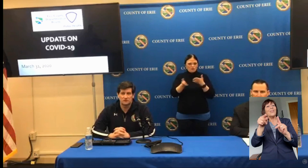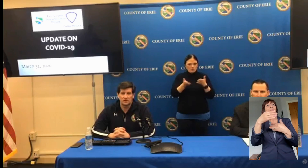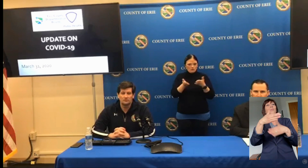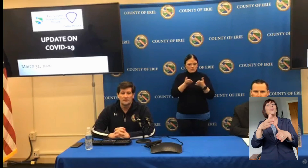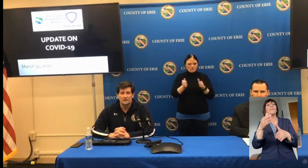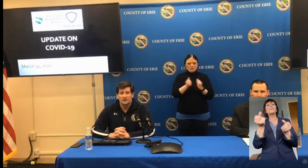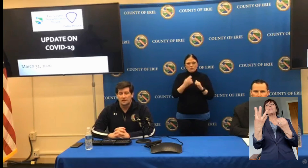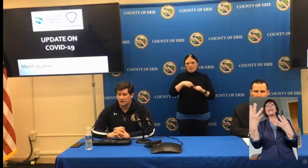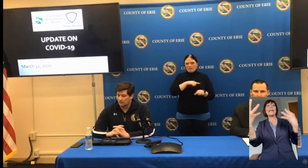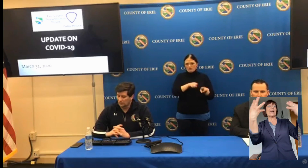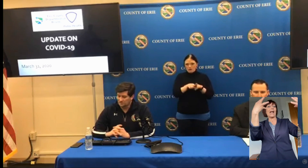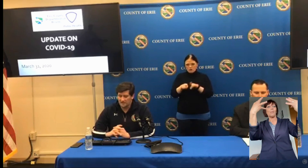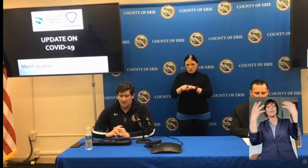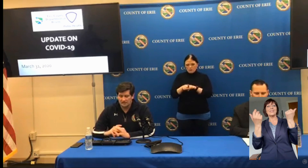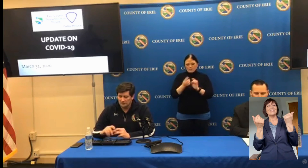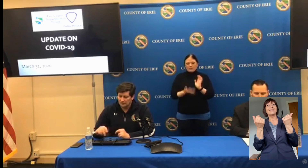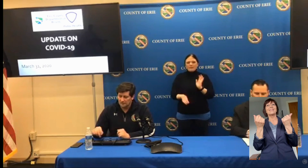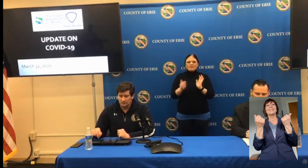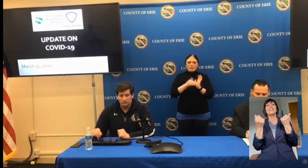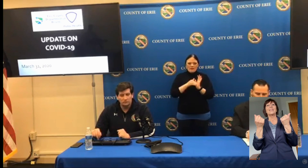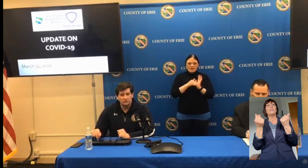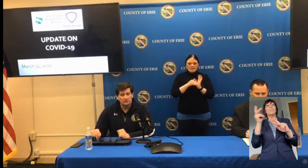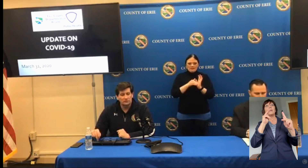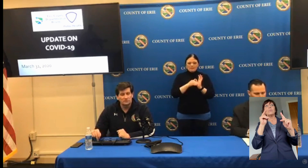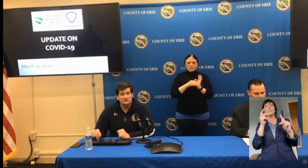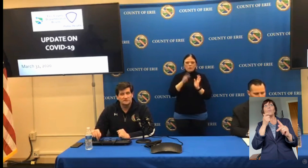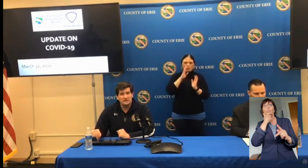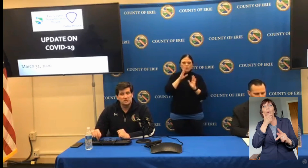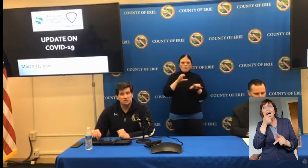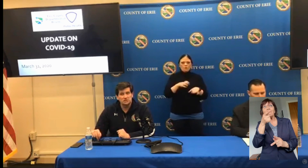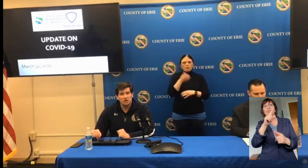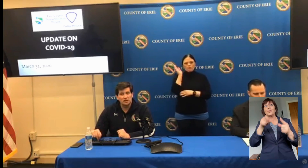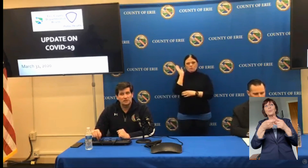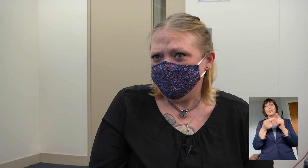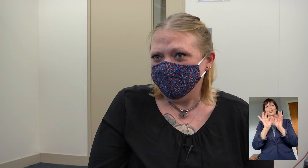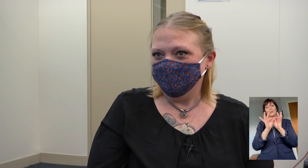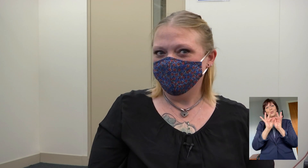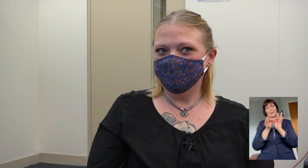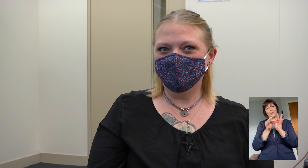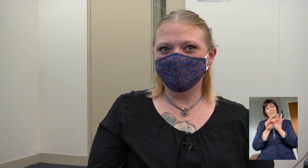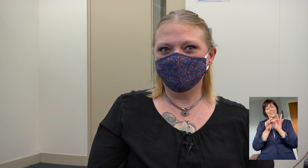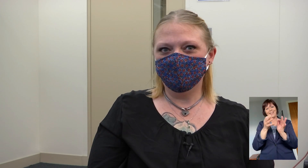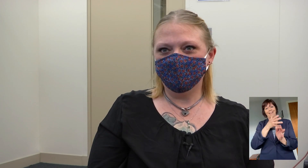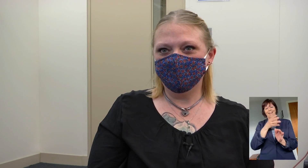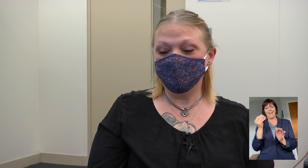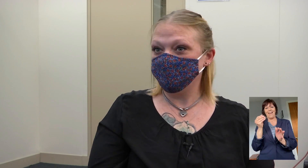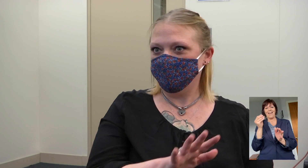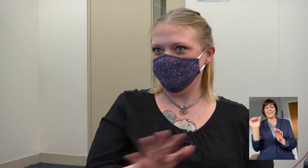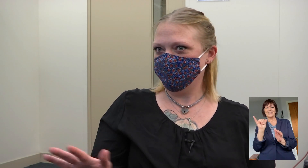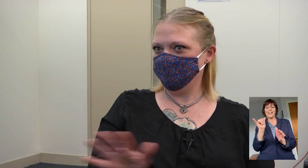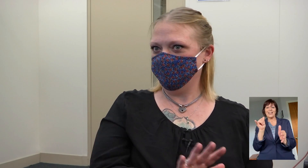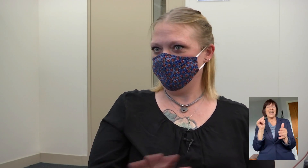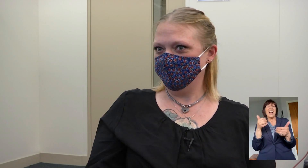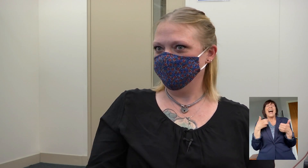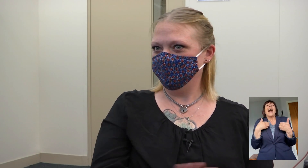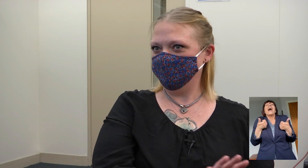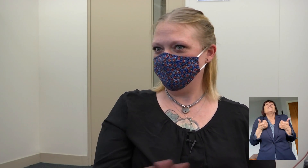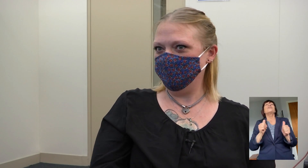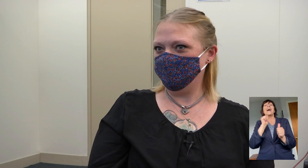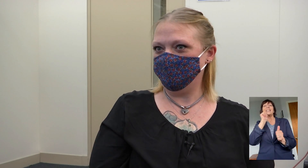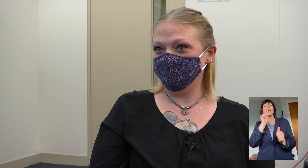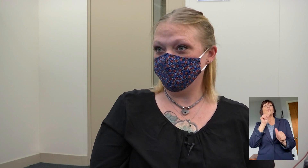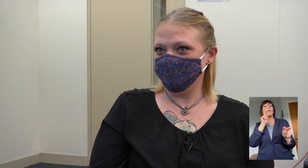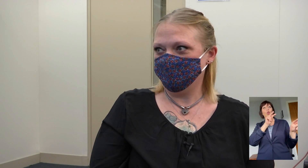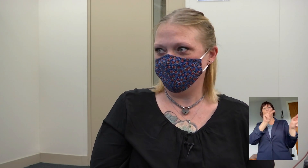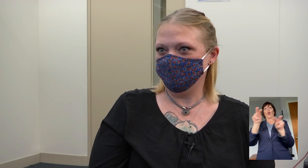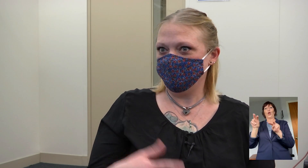the room, so many cameras, and like people watch you when you're interpreting, and so I try not to look at the